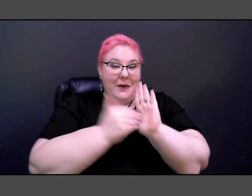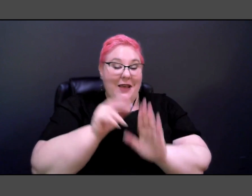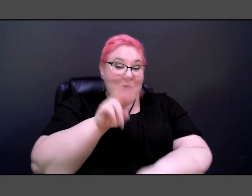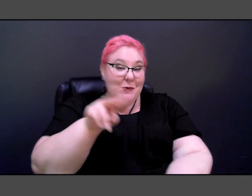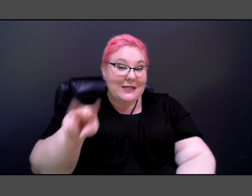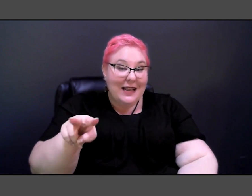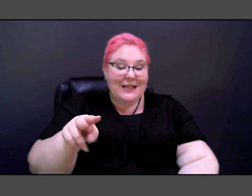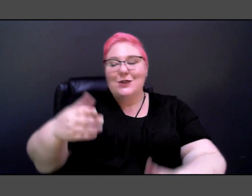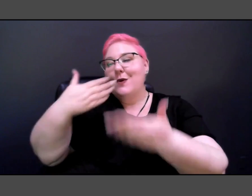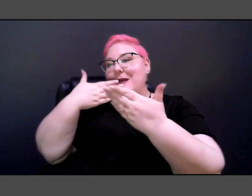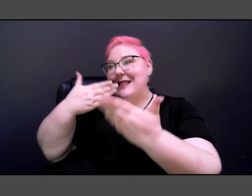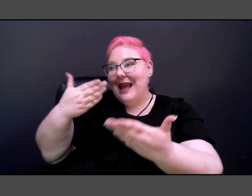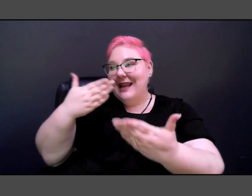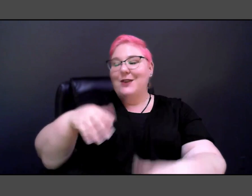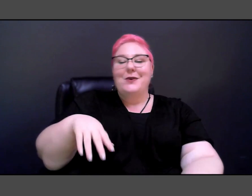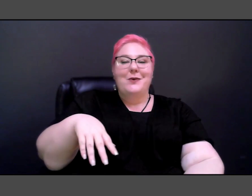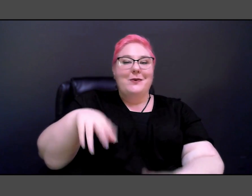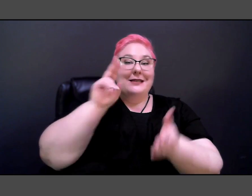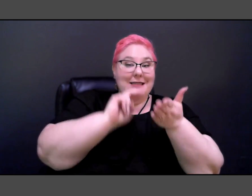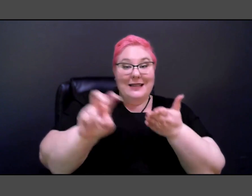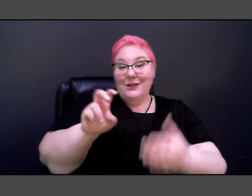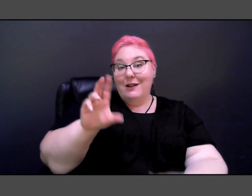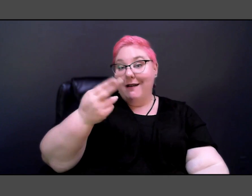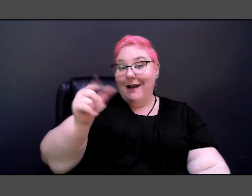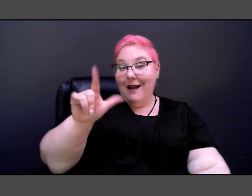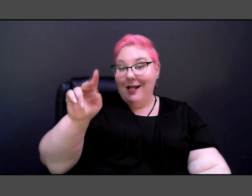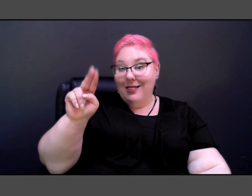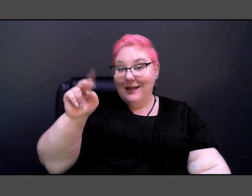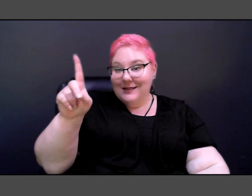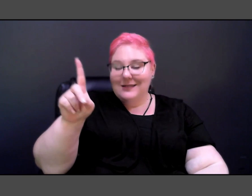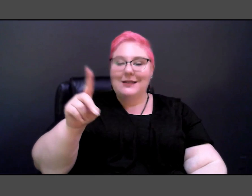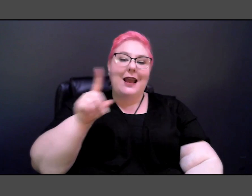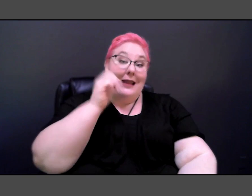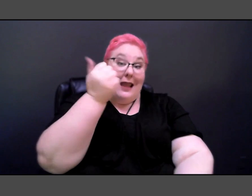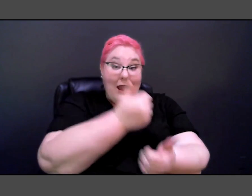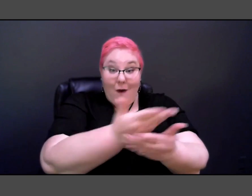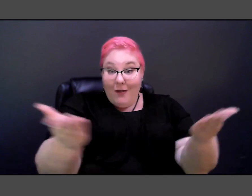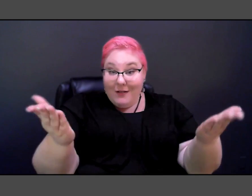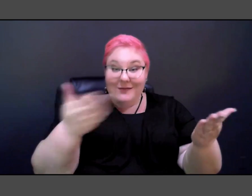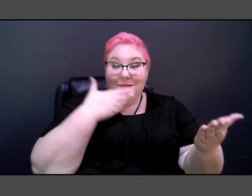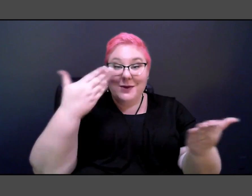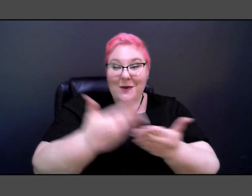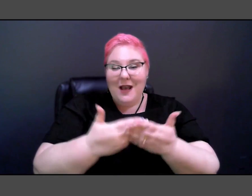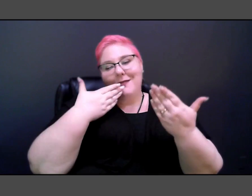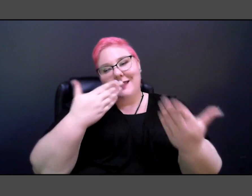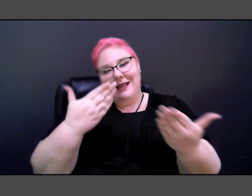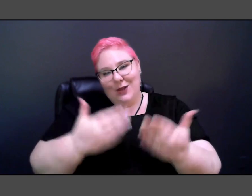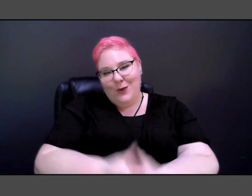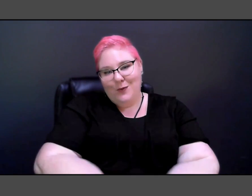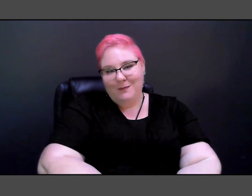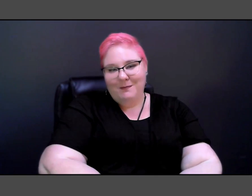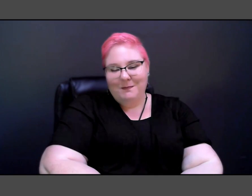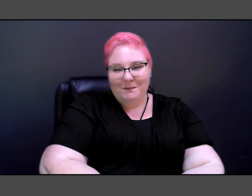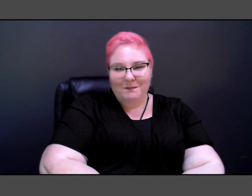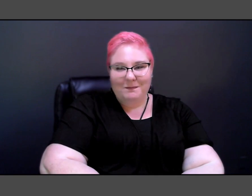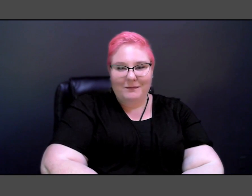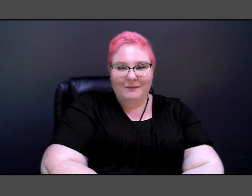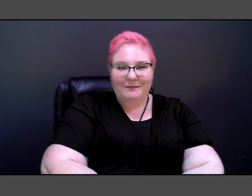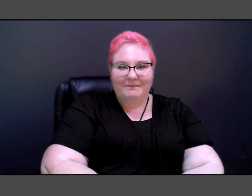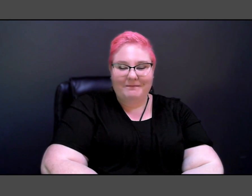with gratitude, and to everyone, be well and thank you. Bye-bye.